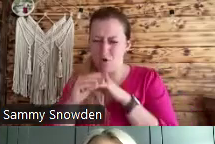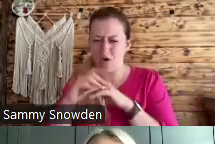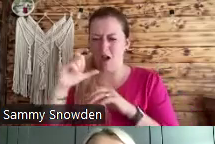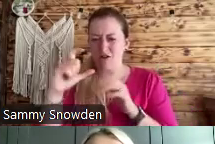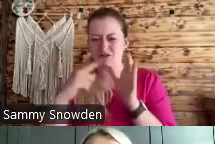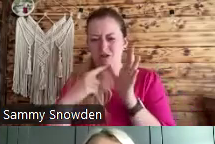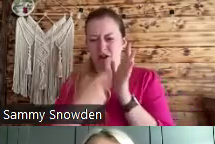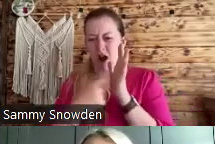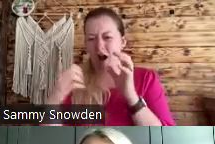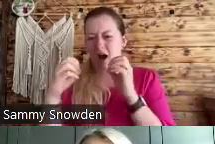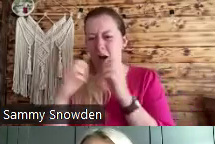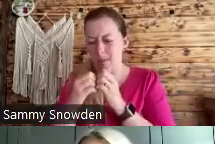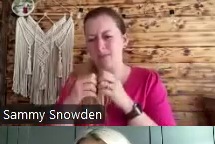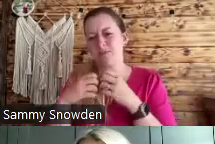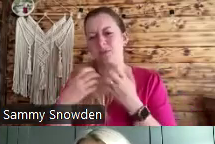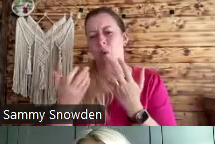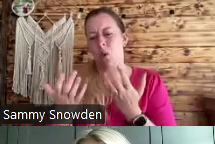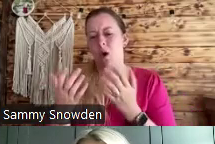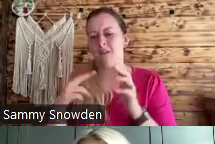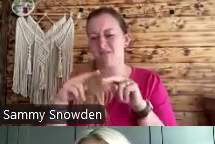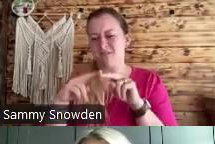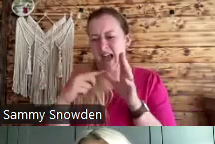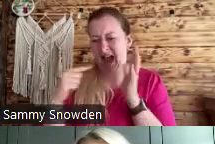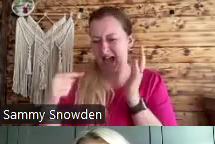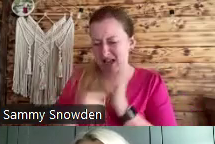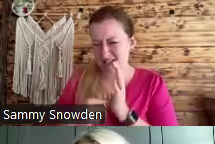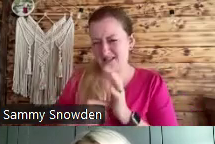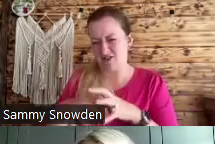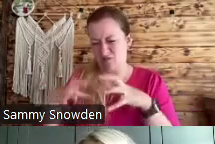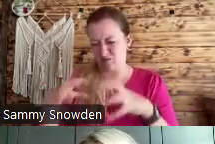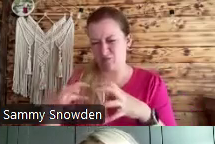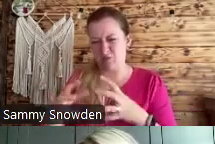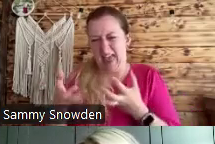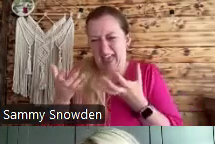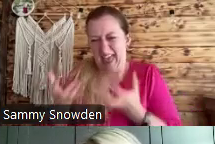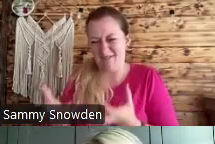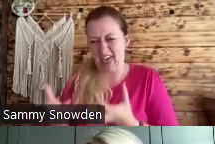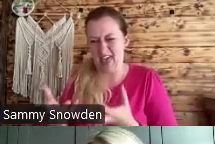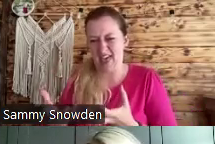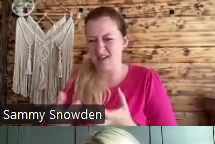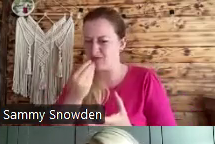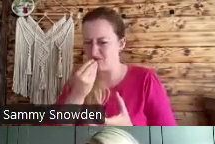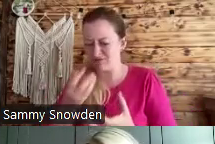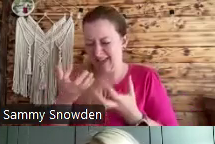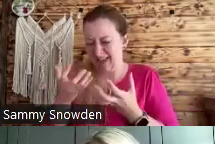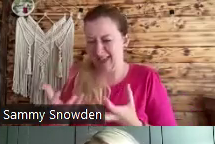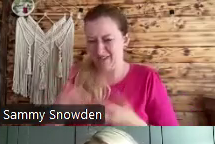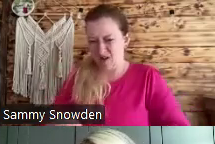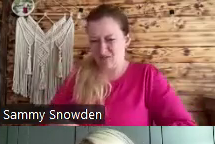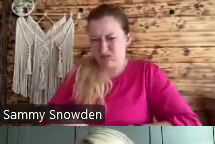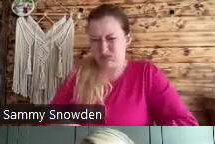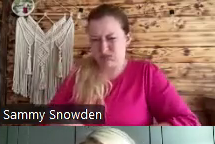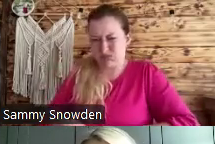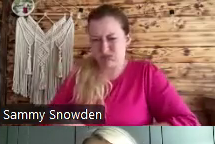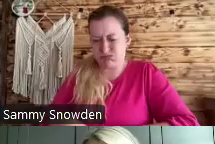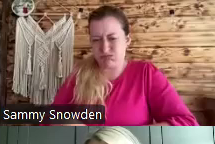sorts of stuff, definitely up your dose of Terrazyme. If you're just having a salad, you may only need one Terrazyme,